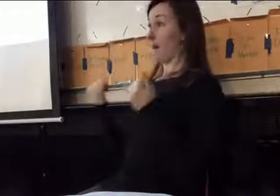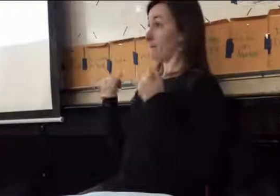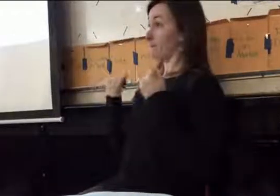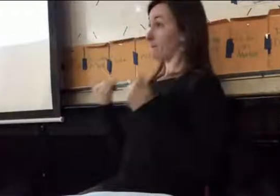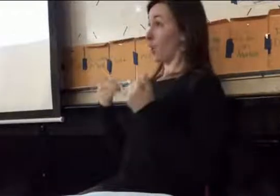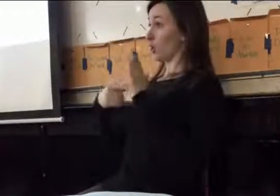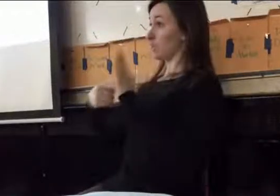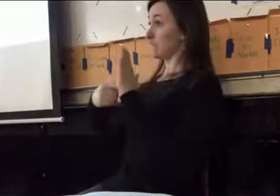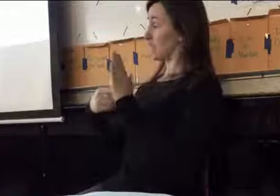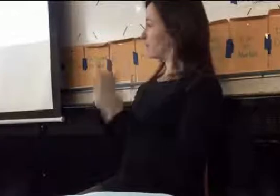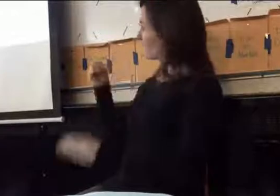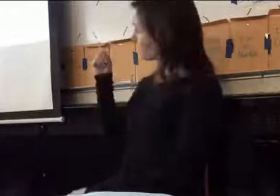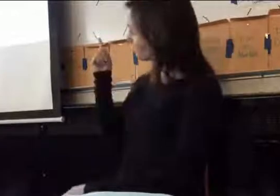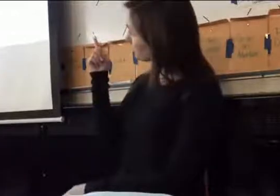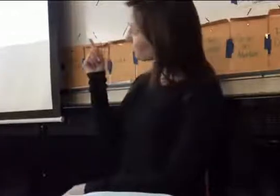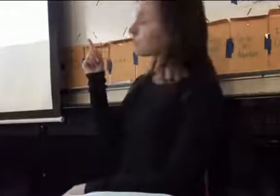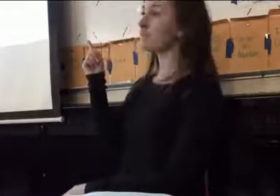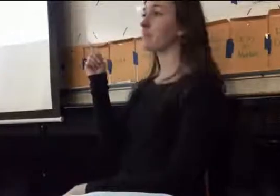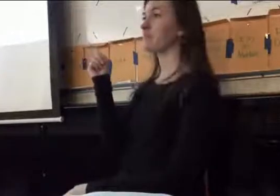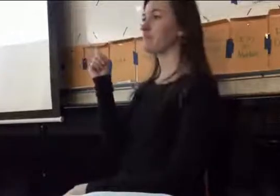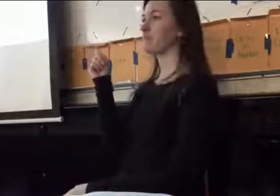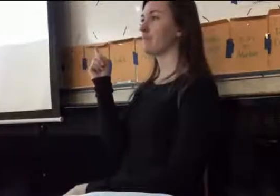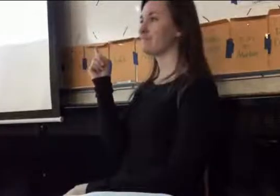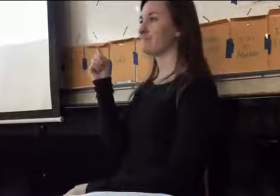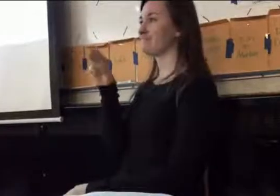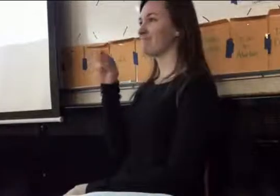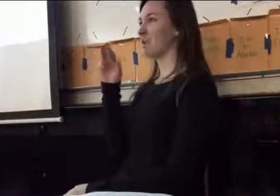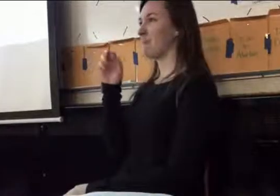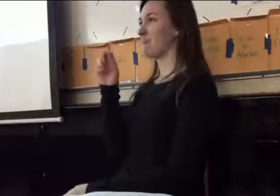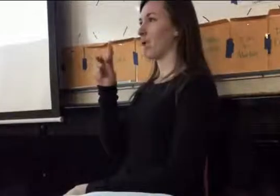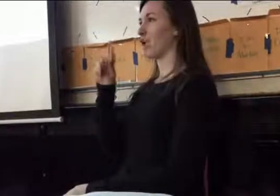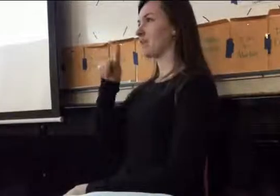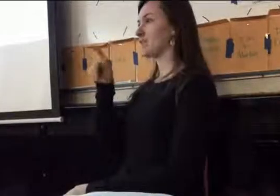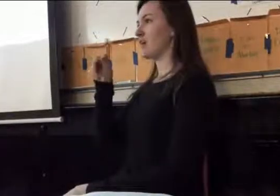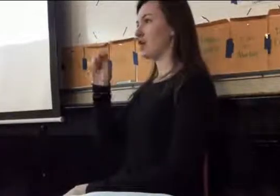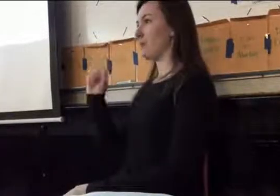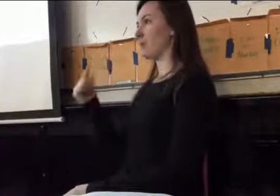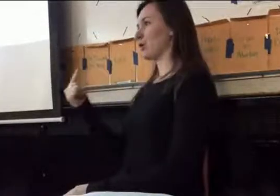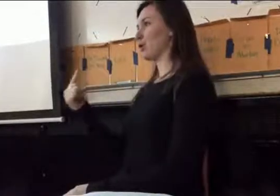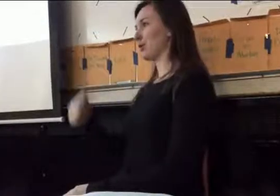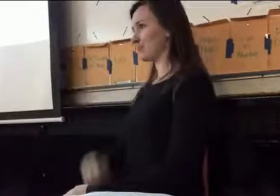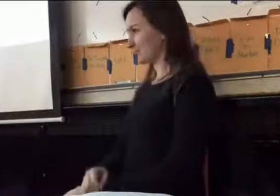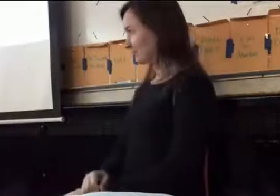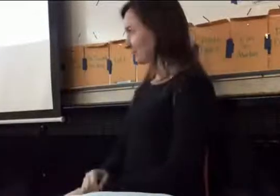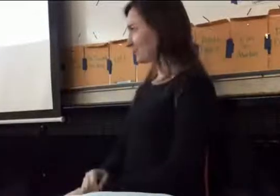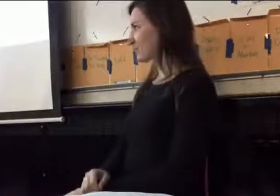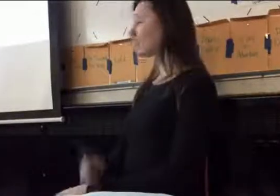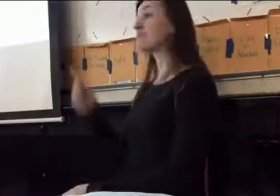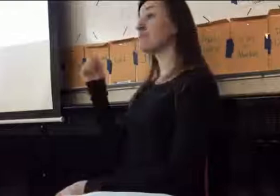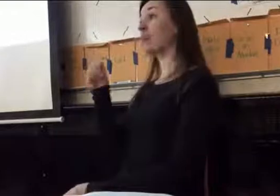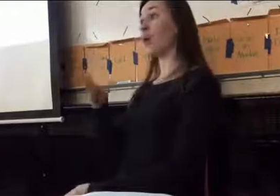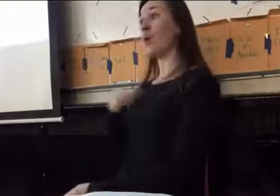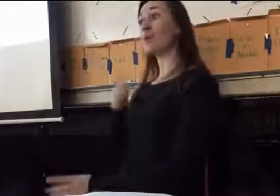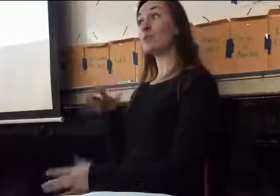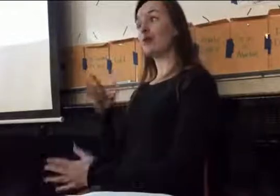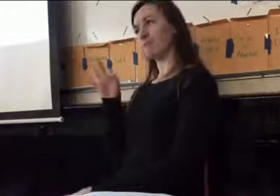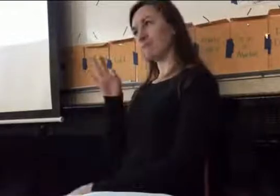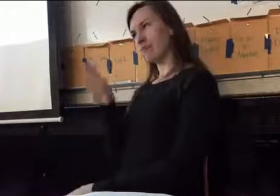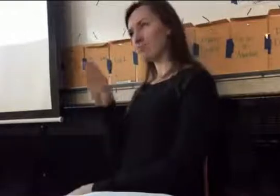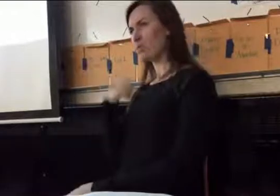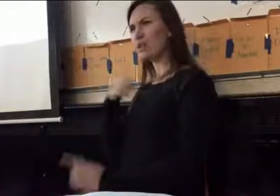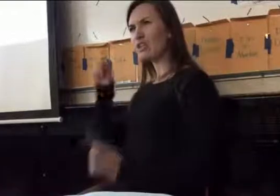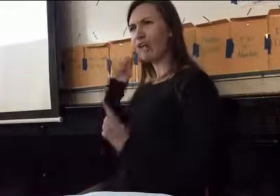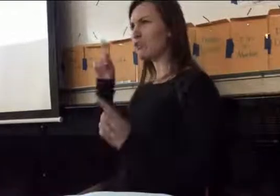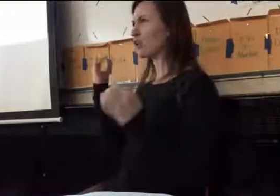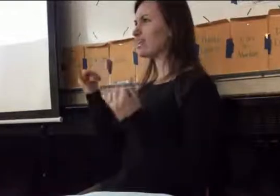we're going to think about this guy, Mark Zuckerberg. What does Mark Zuckerberg own? Facebook, which I've heard